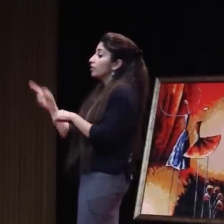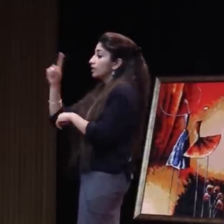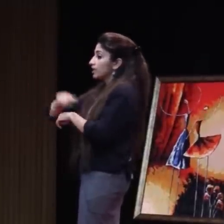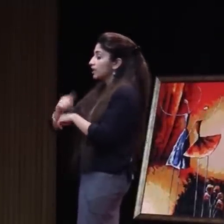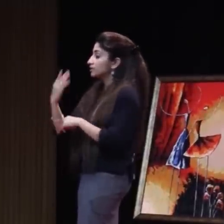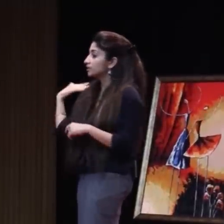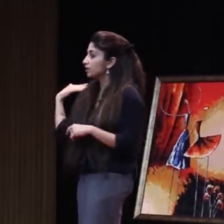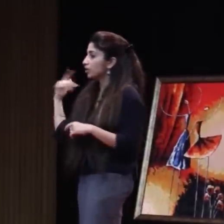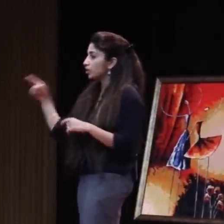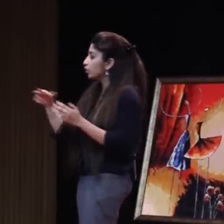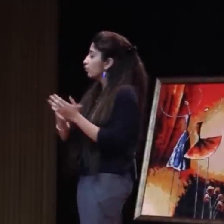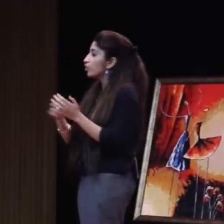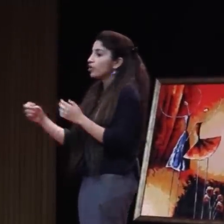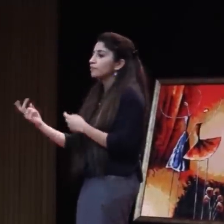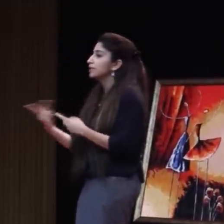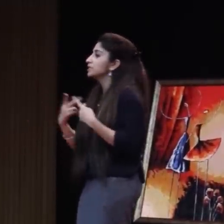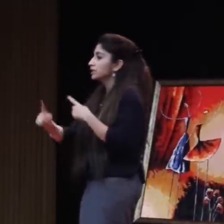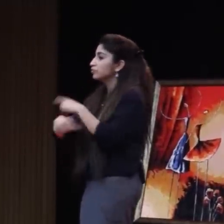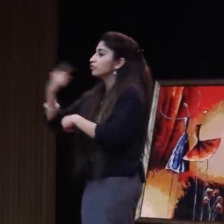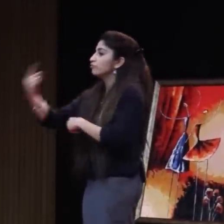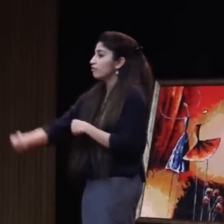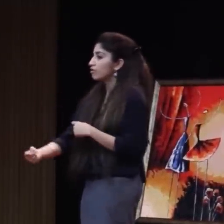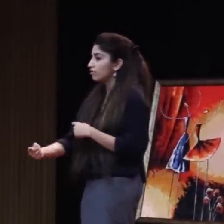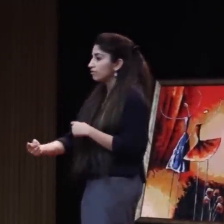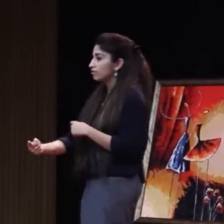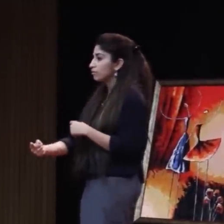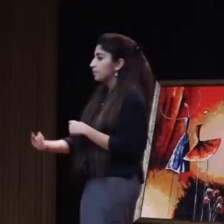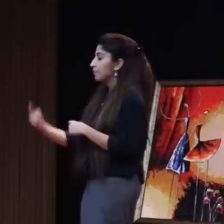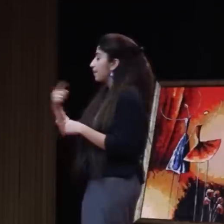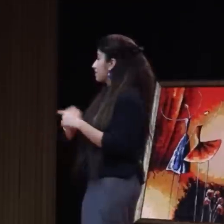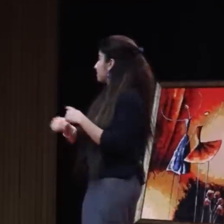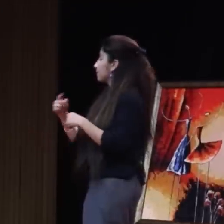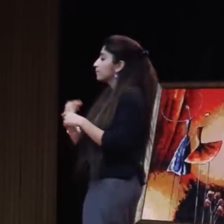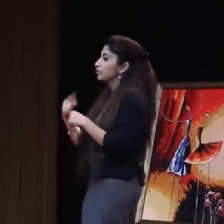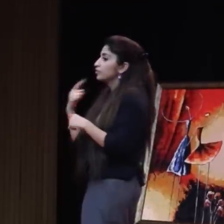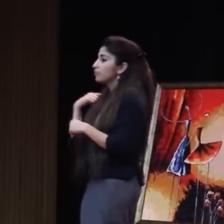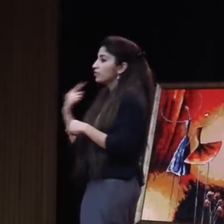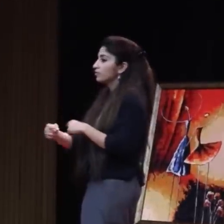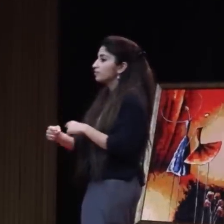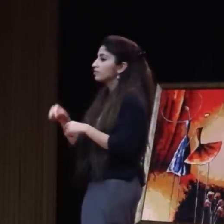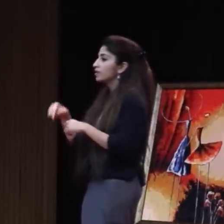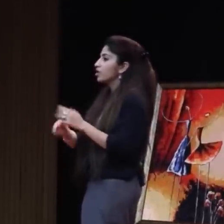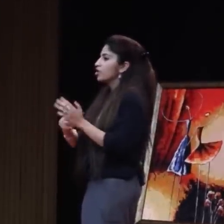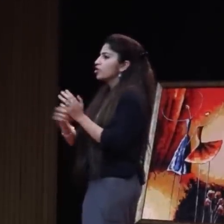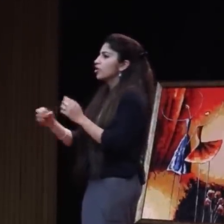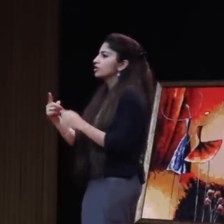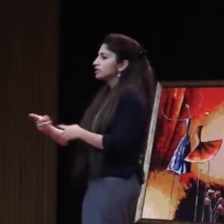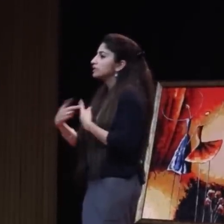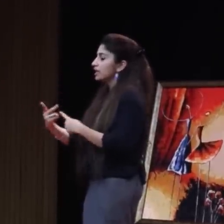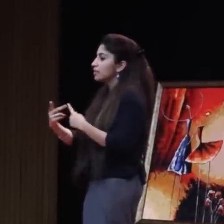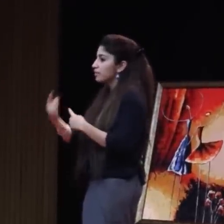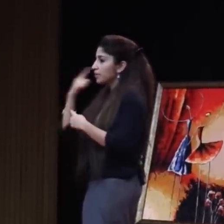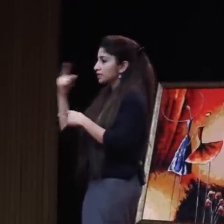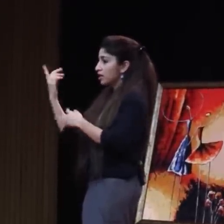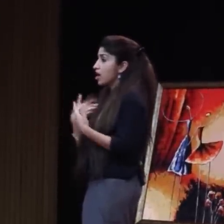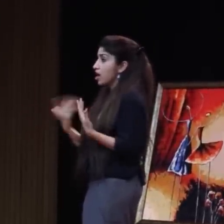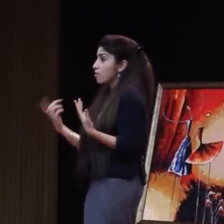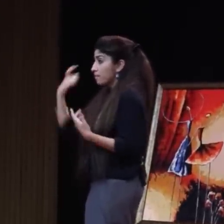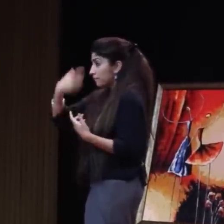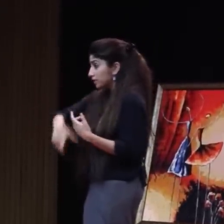and reshape the person we are and the person we become. None of us are the same as we were yesterday, nor